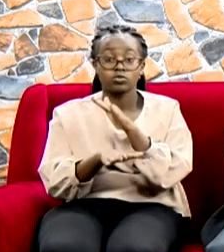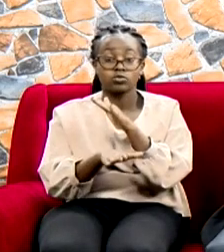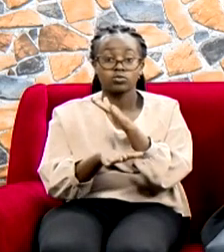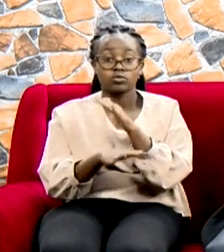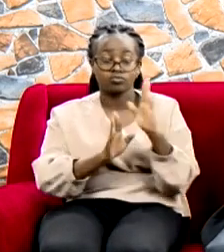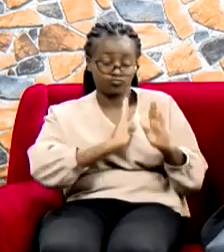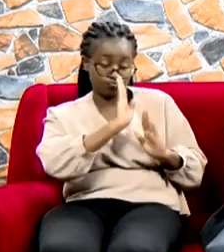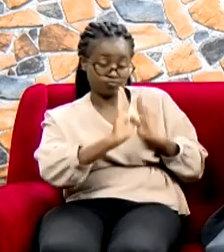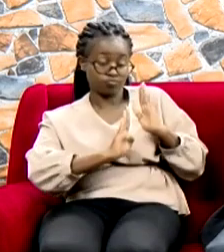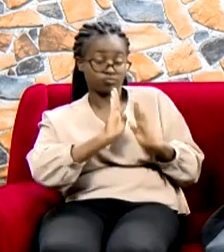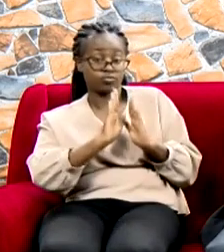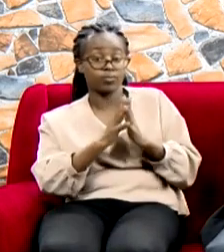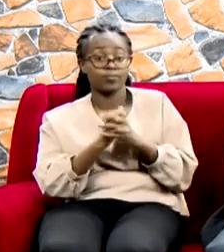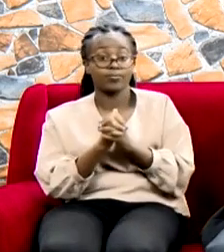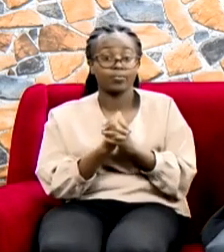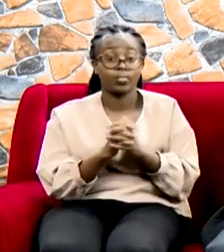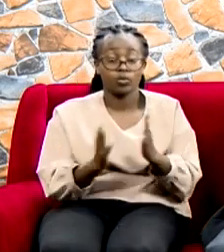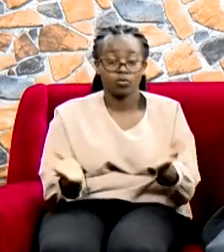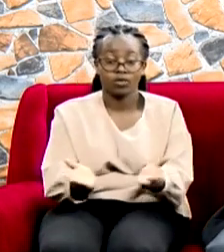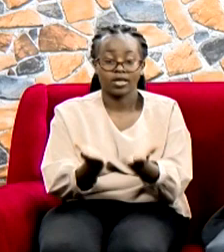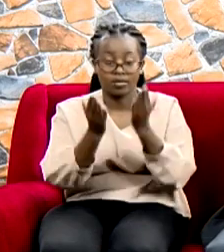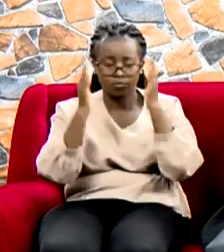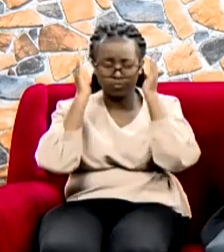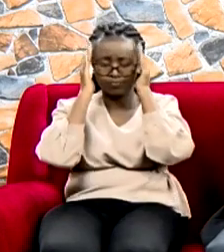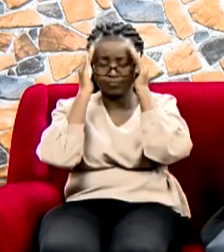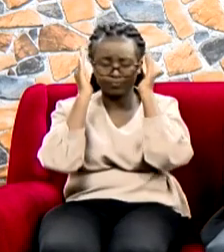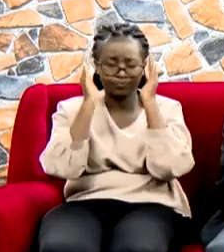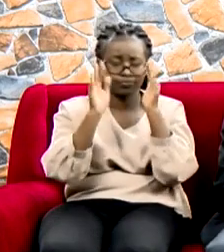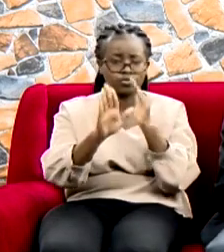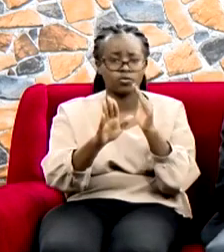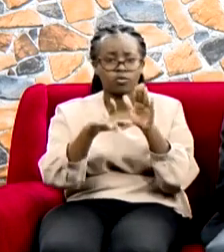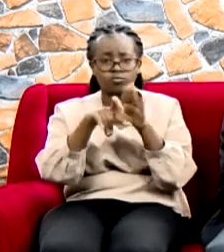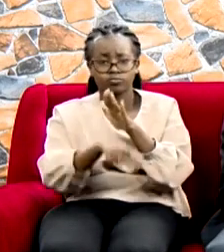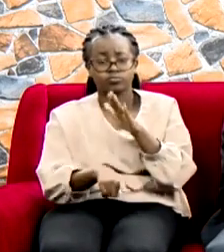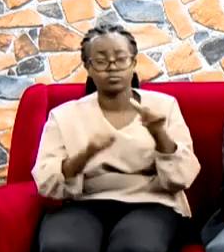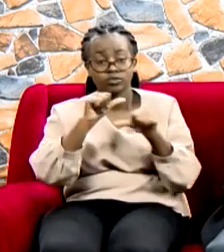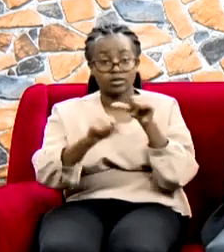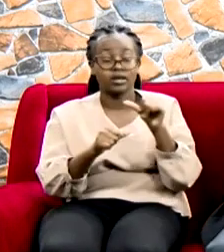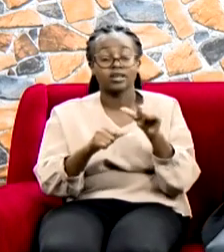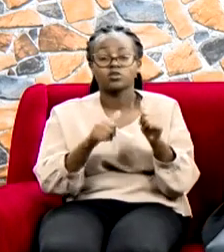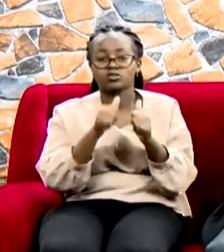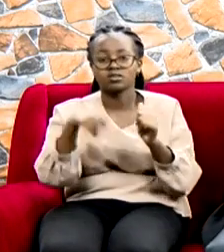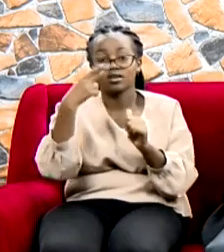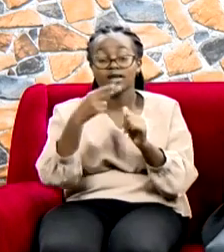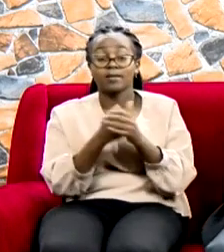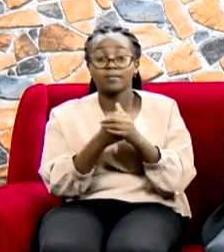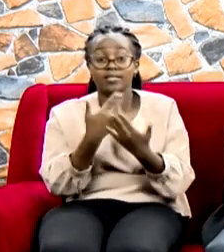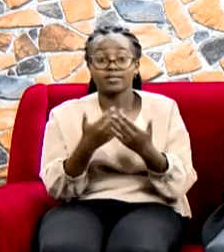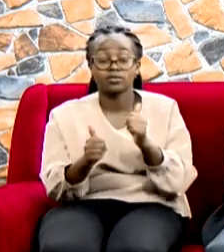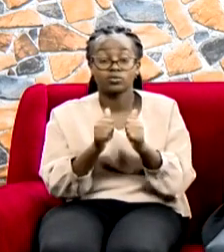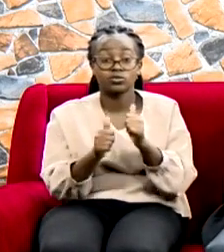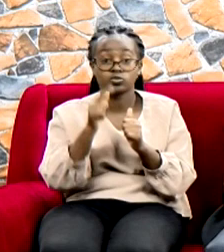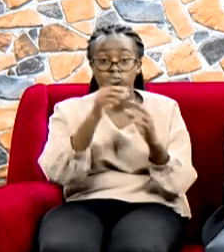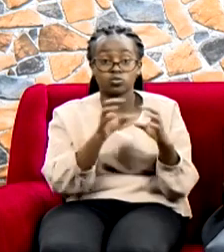ritualistic behaviors, to improve their attention span, reduce hyperactivity and the like. So amongst the things that